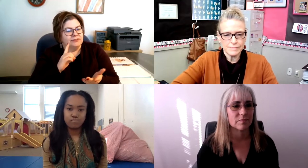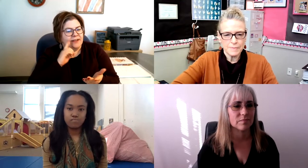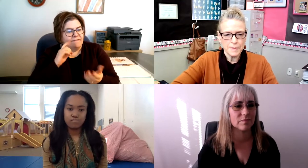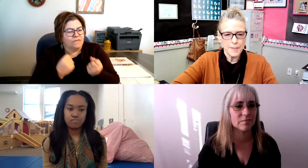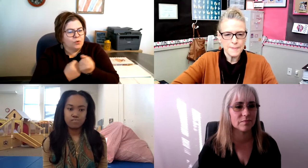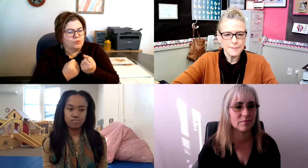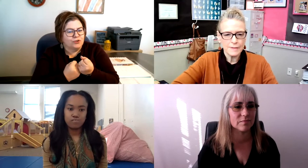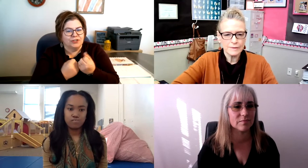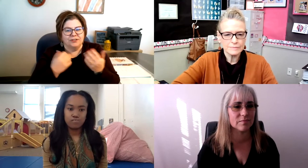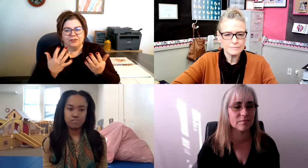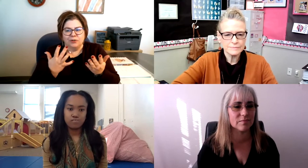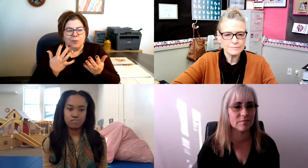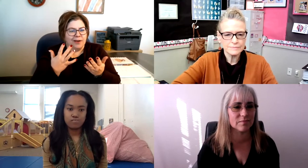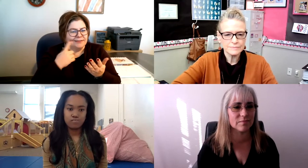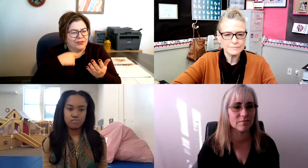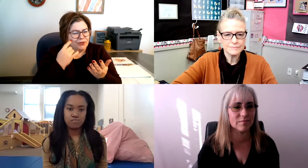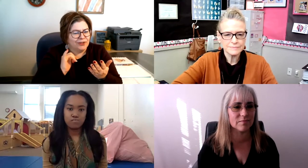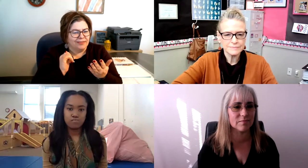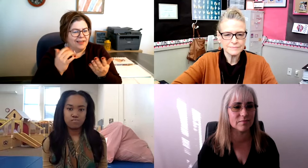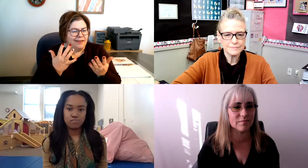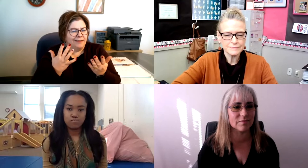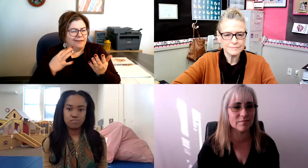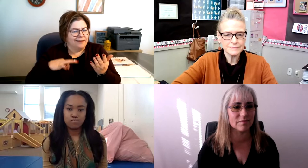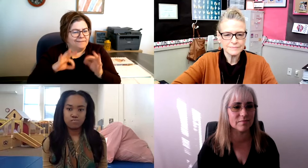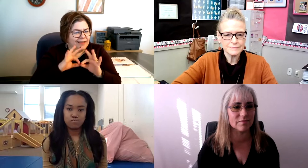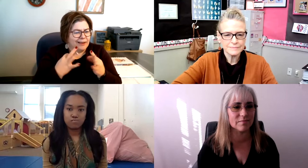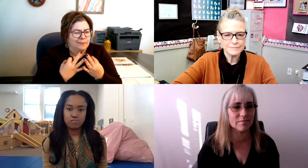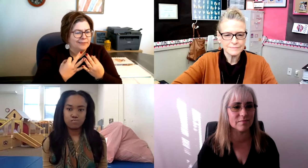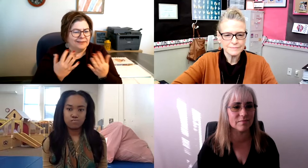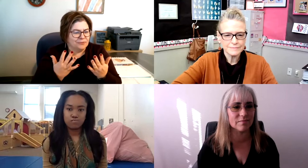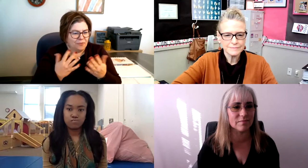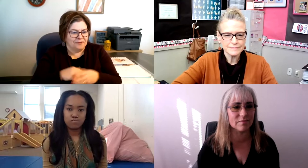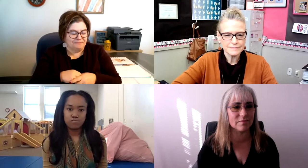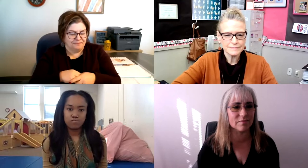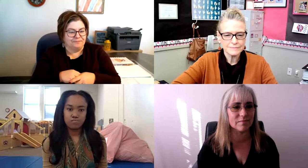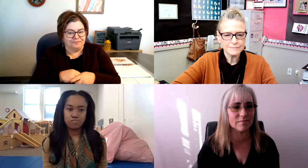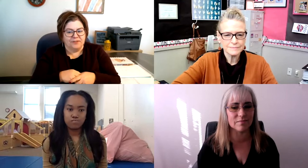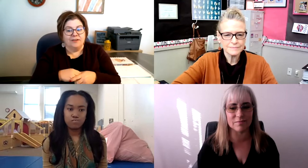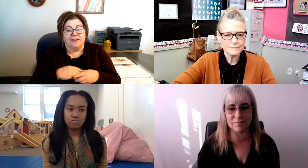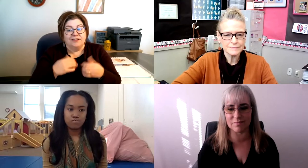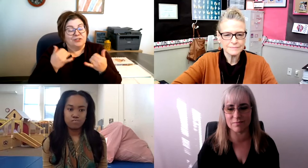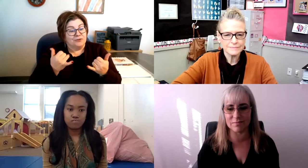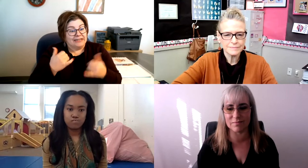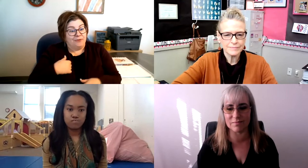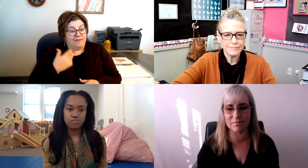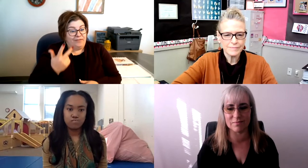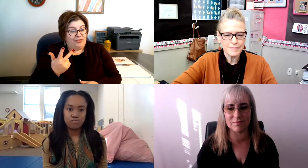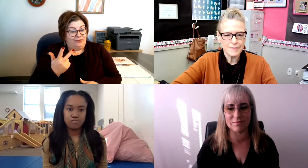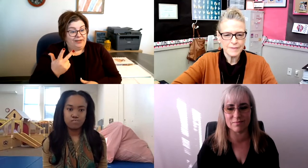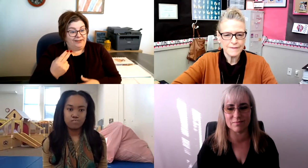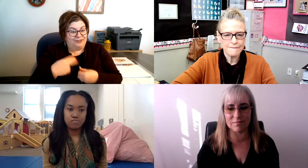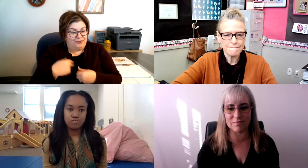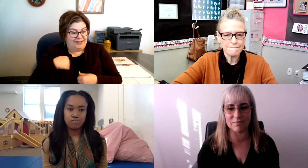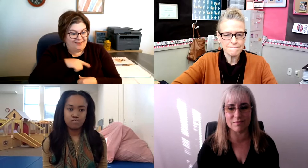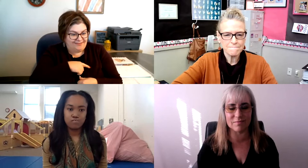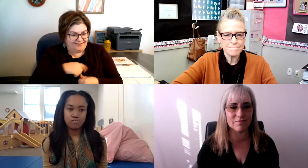to spotlight that and talk about deaf support and what that looks like and how that benefits families.